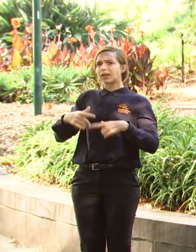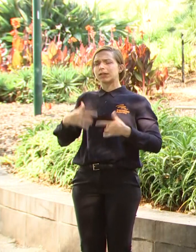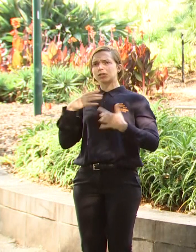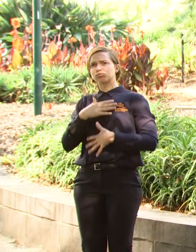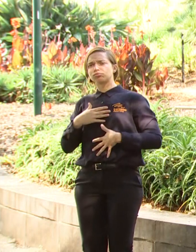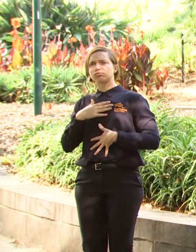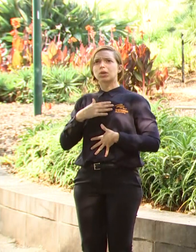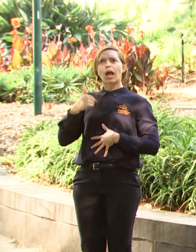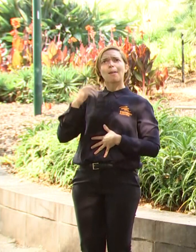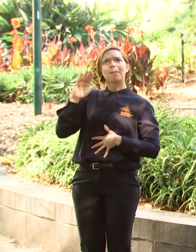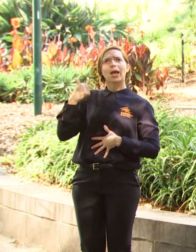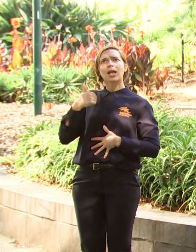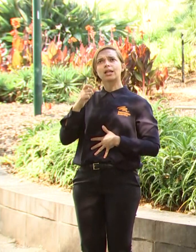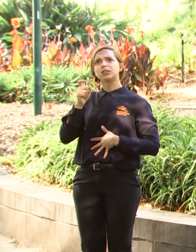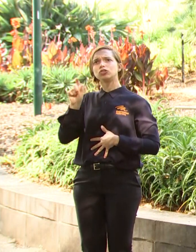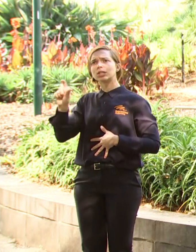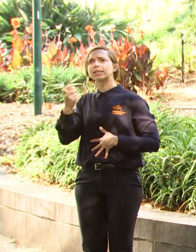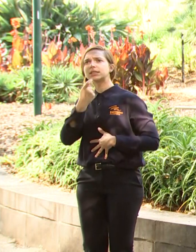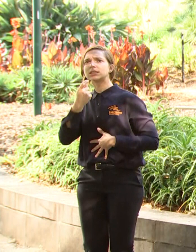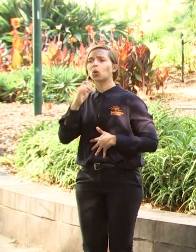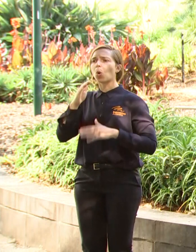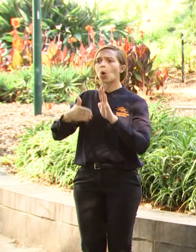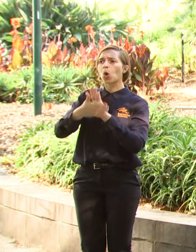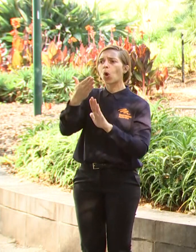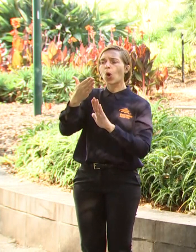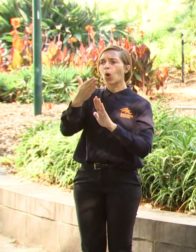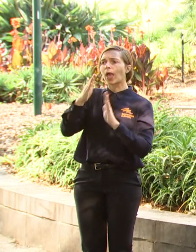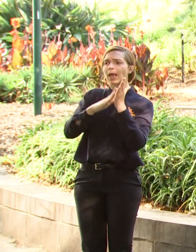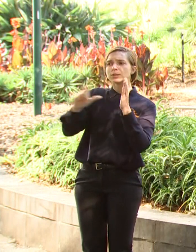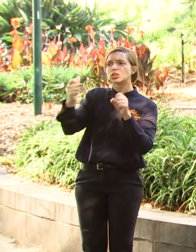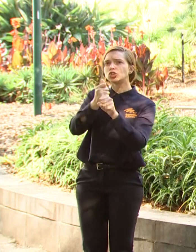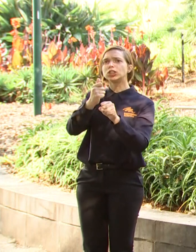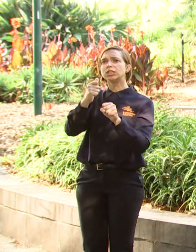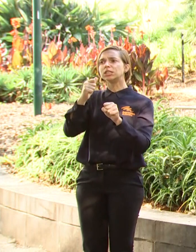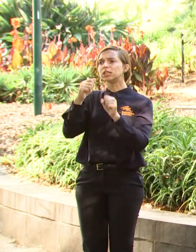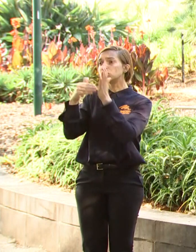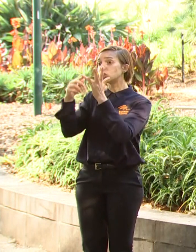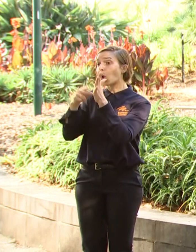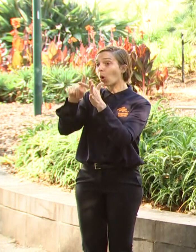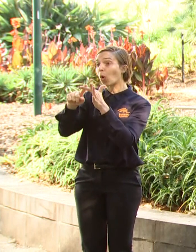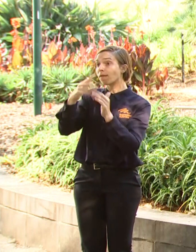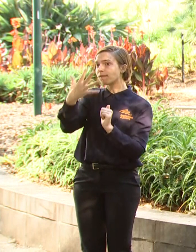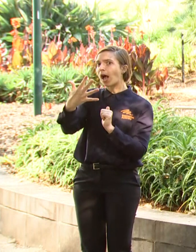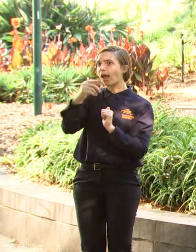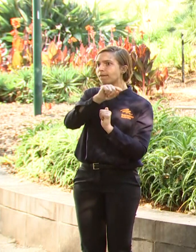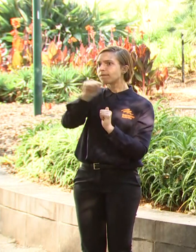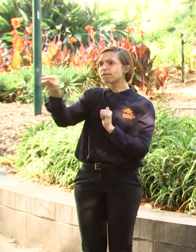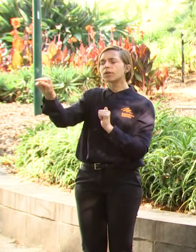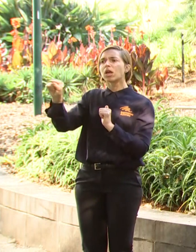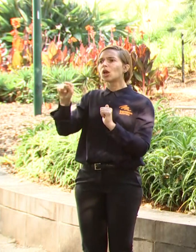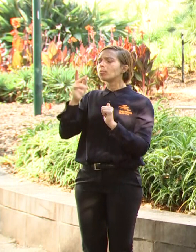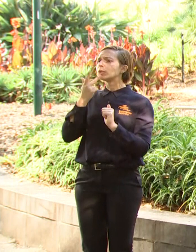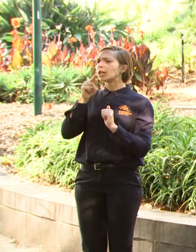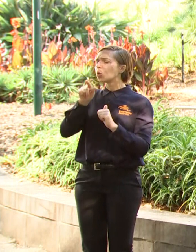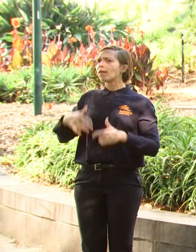being unwell at that time. People from that Zone 5 at the G, they've all been contacted